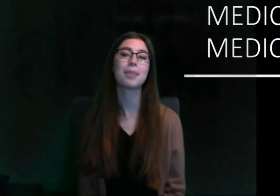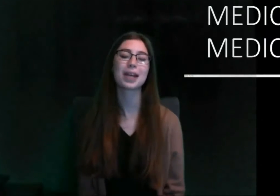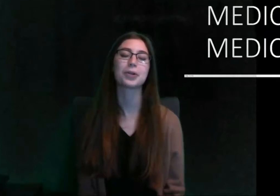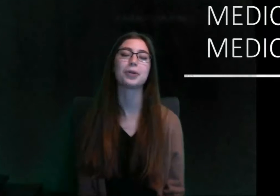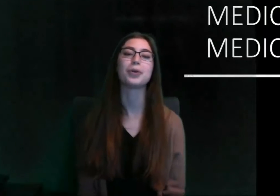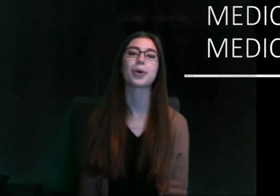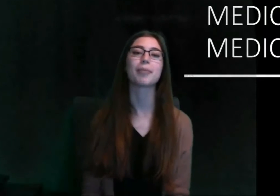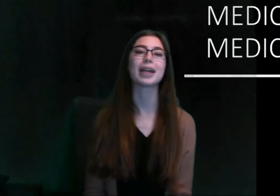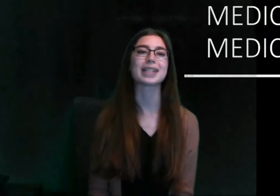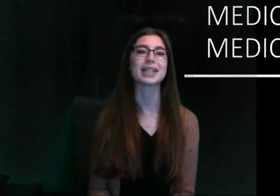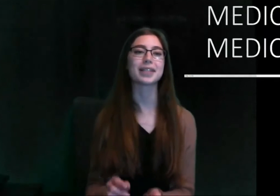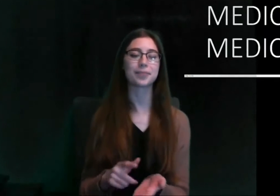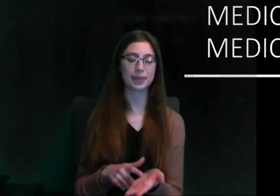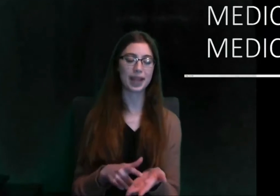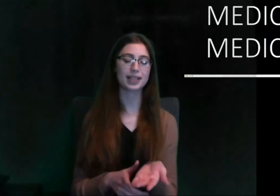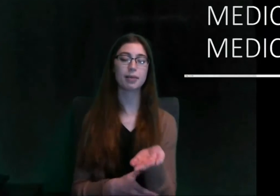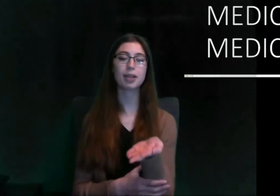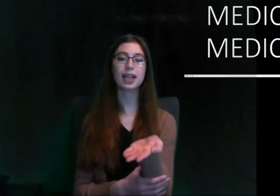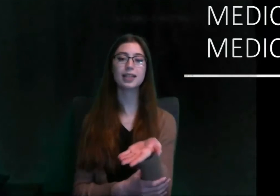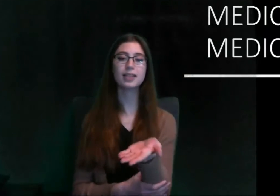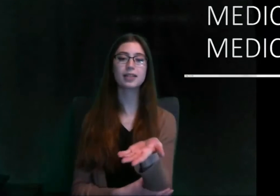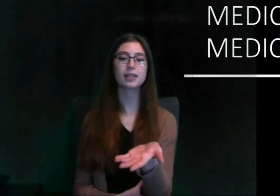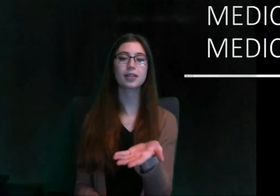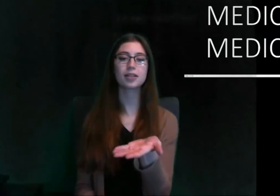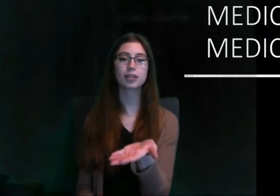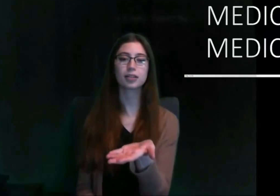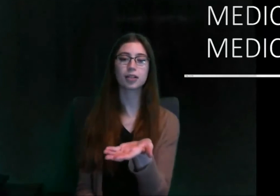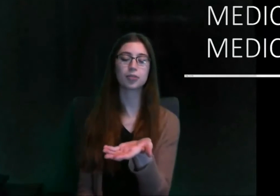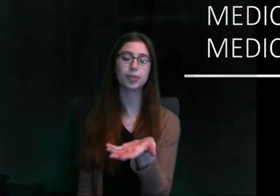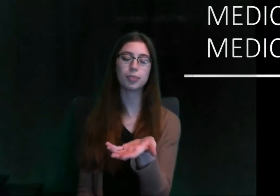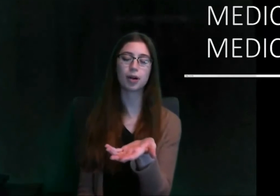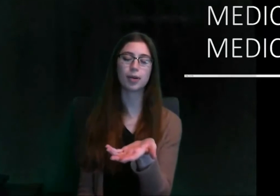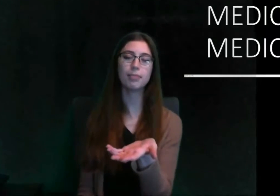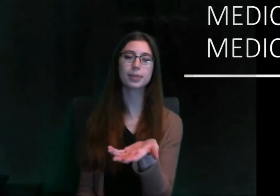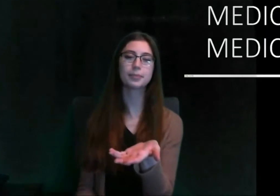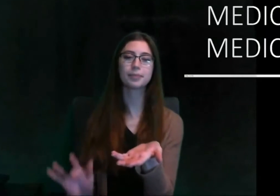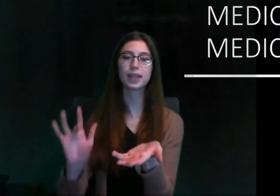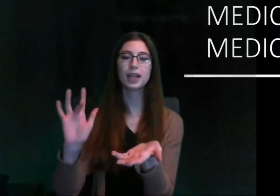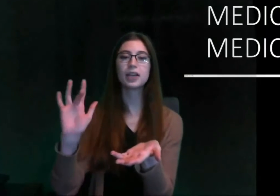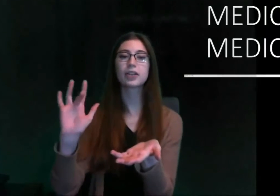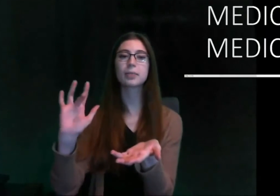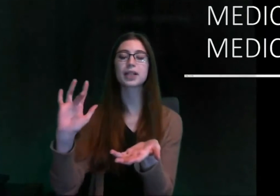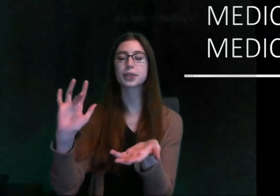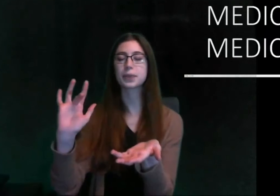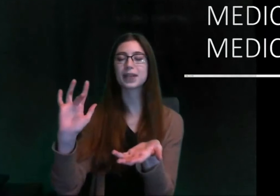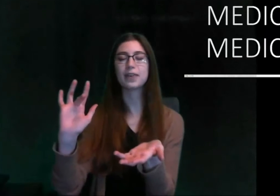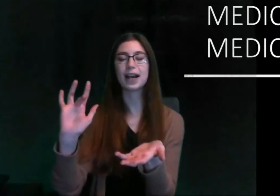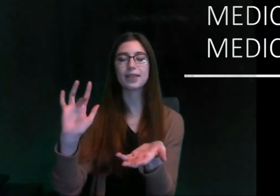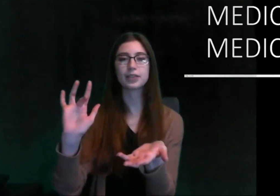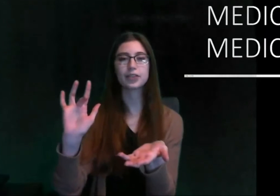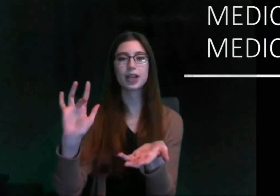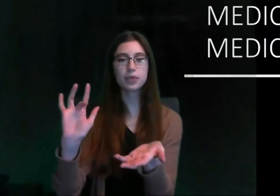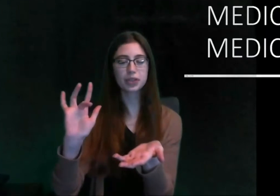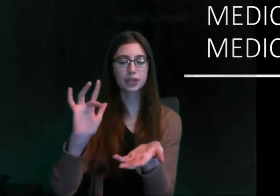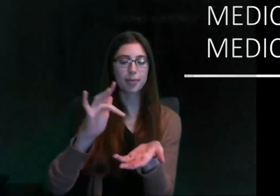Medical or medicine. Non-dominant hand, open, palm up. You're going to make a 25 hand shape with your dominant